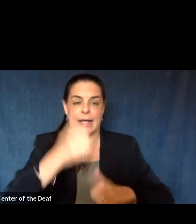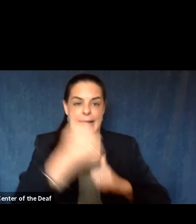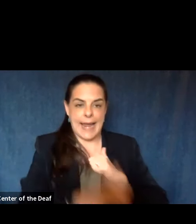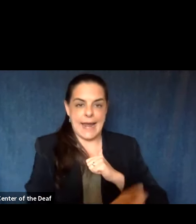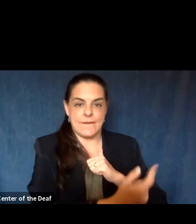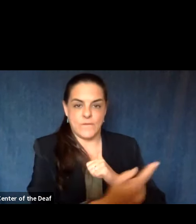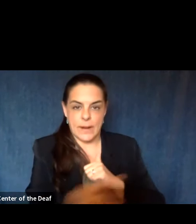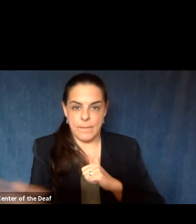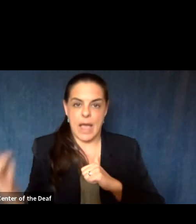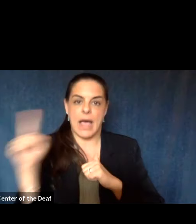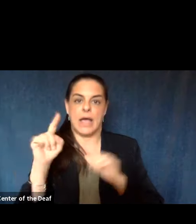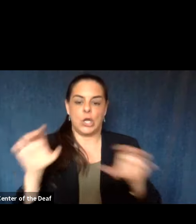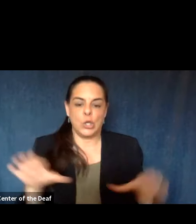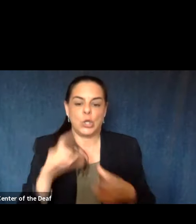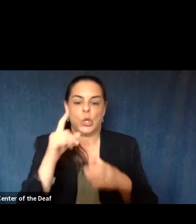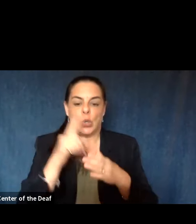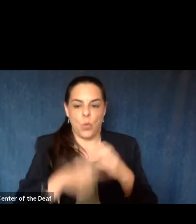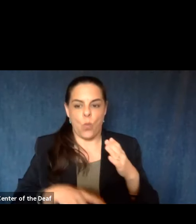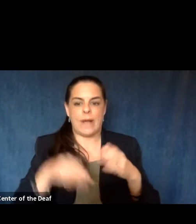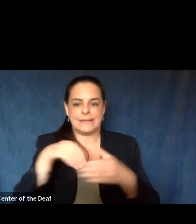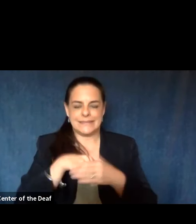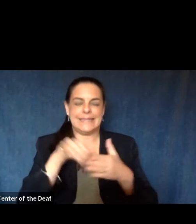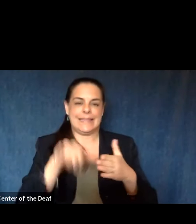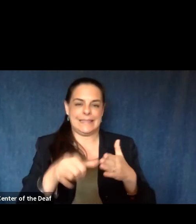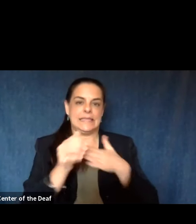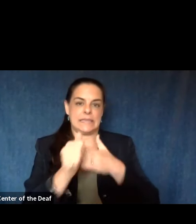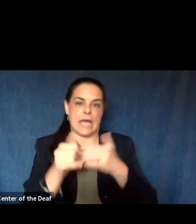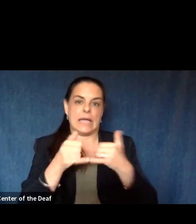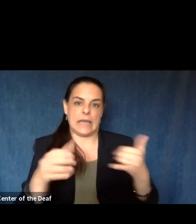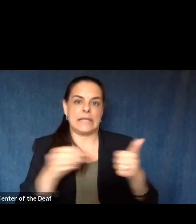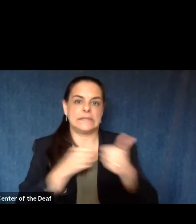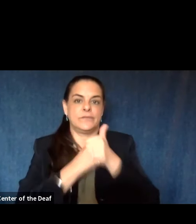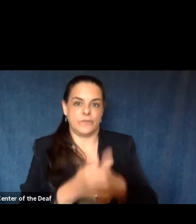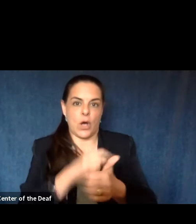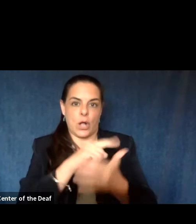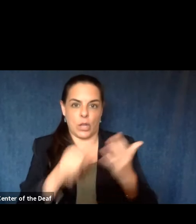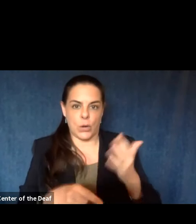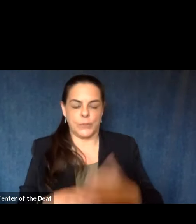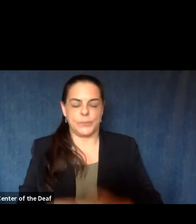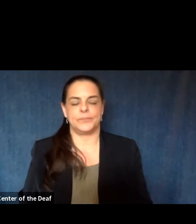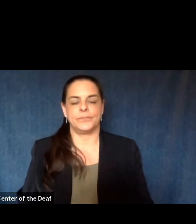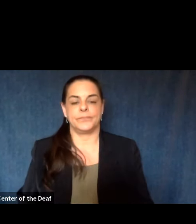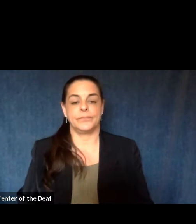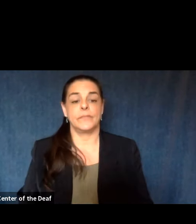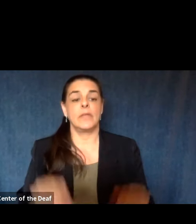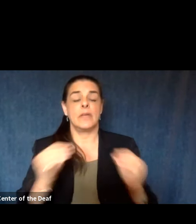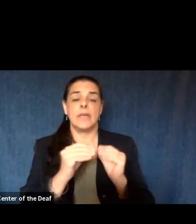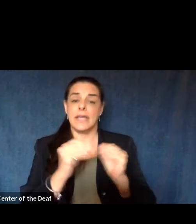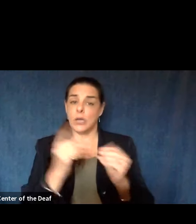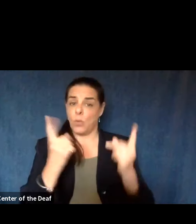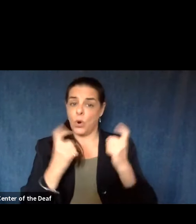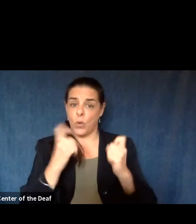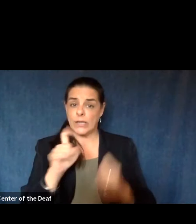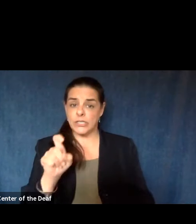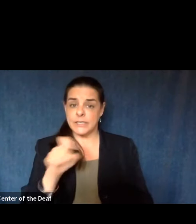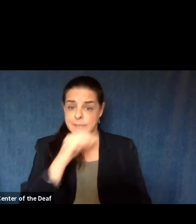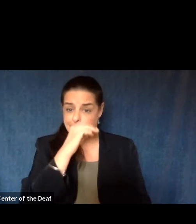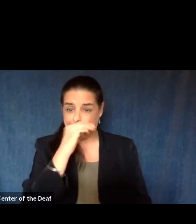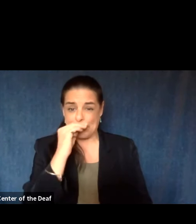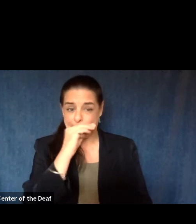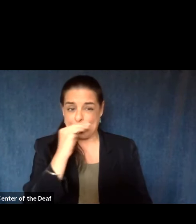doing what's in the guidance. Any other questions? Please go ahead and submit them now into the chat